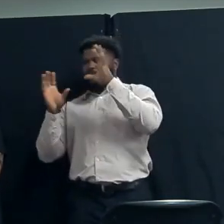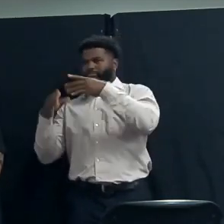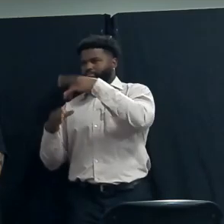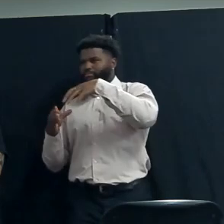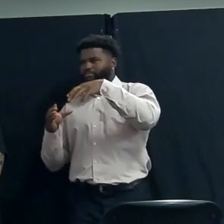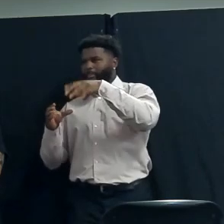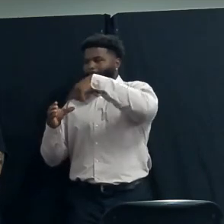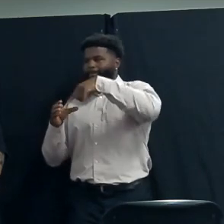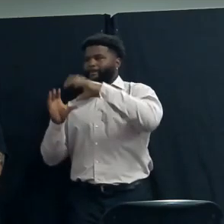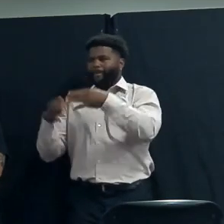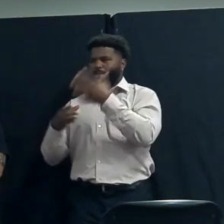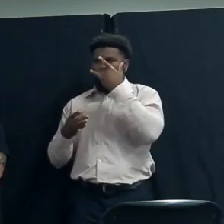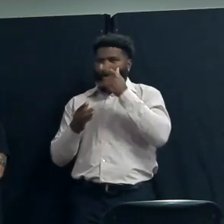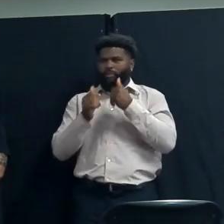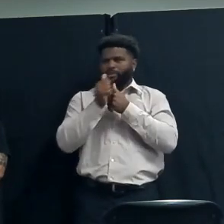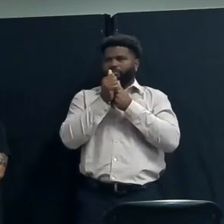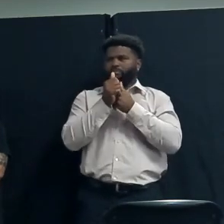population?